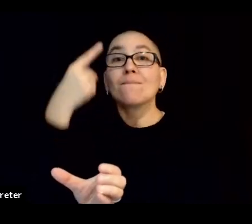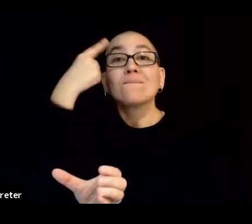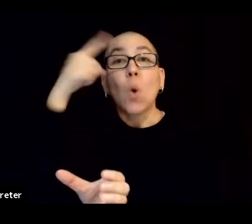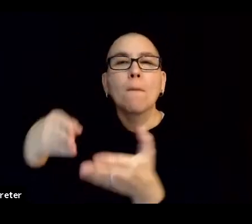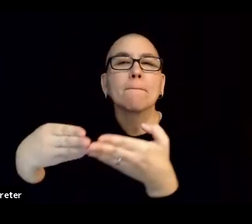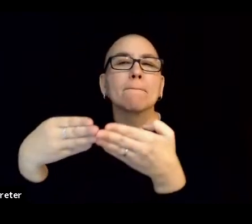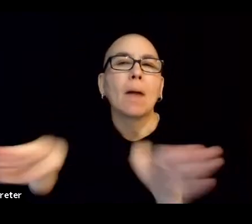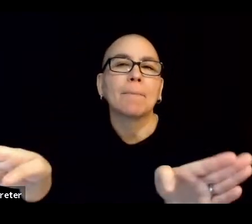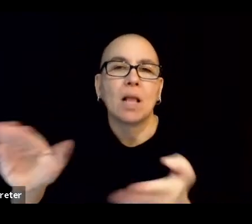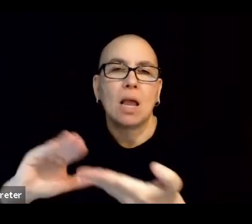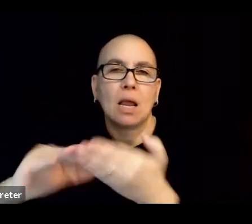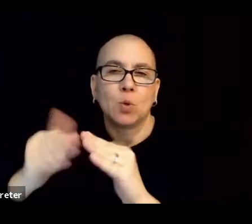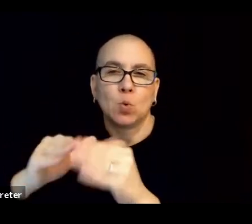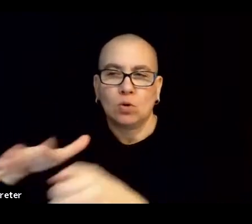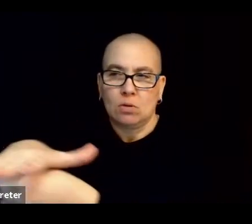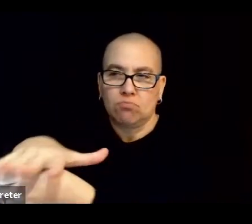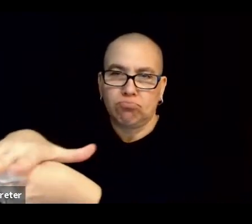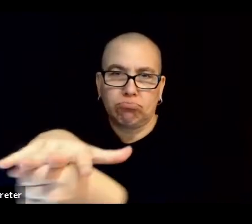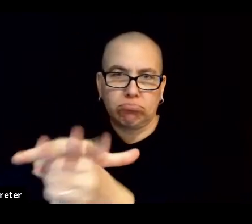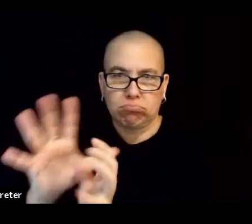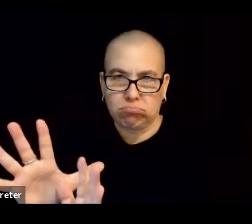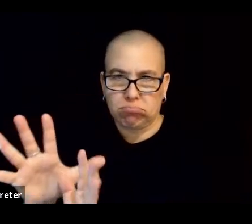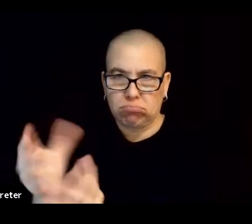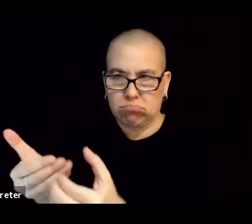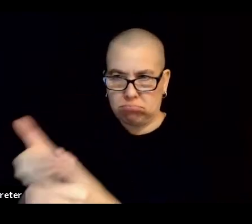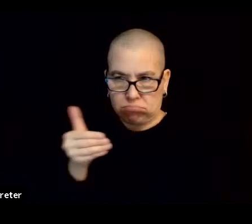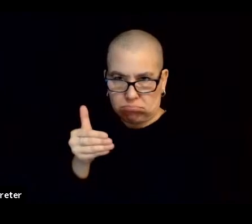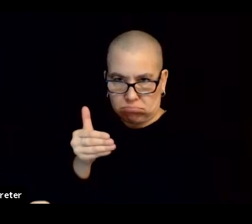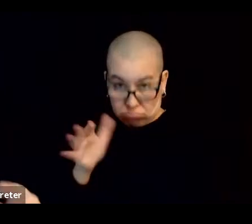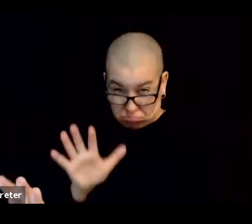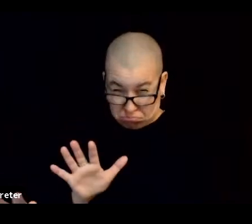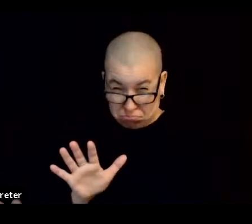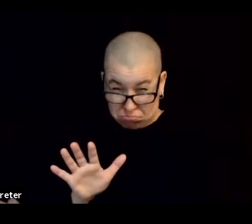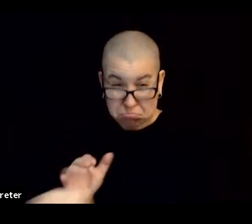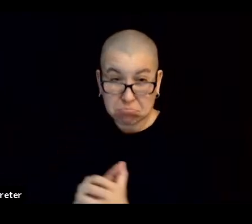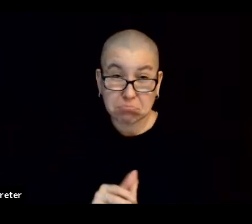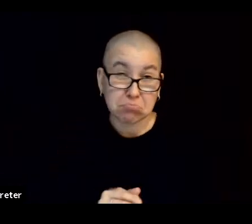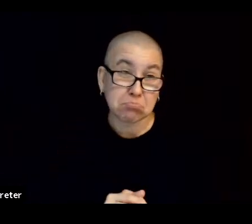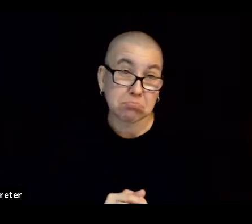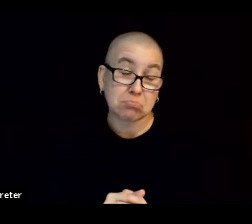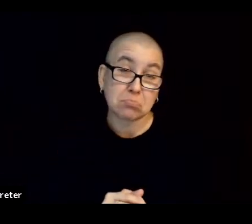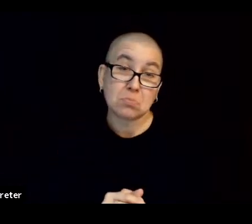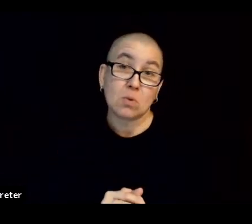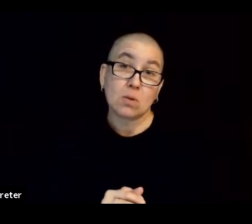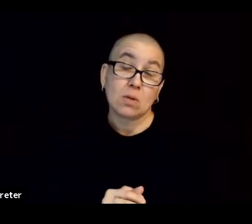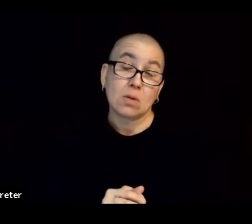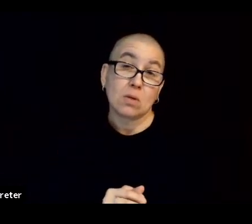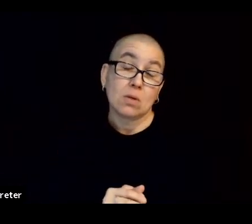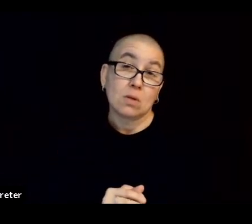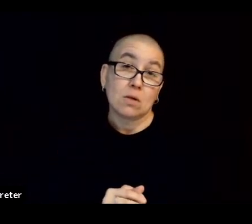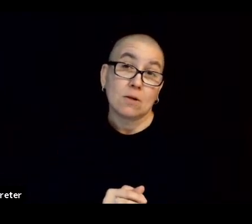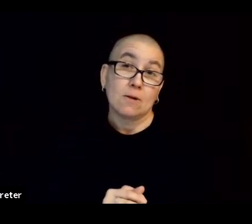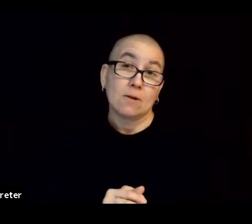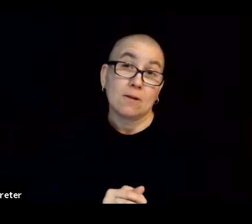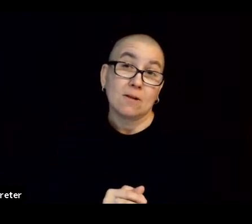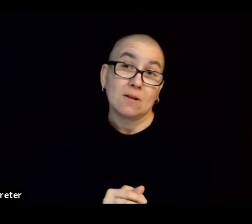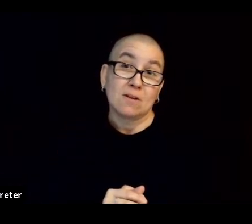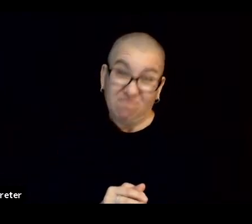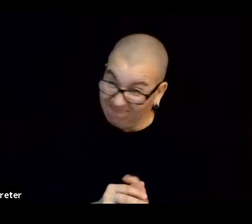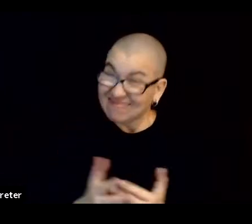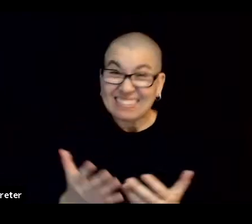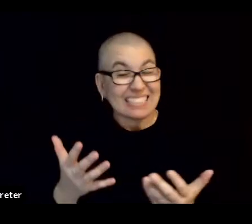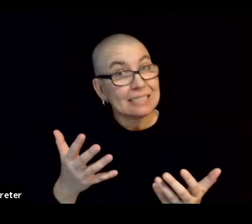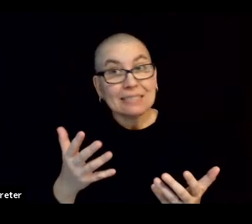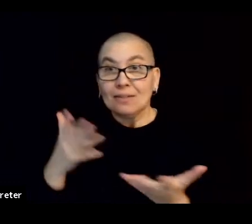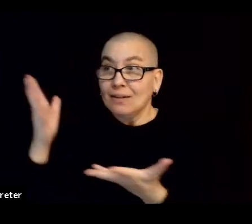population and workforce. And as we get through that,